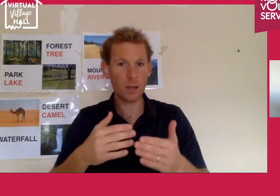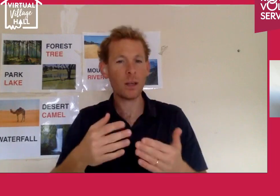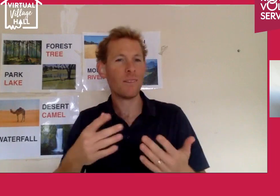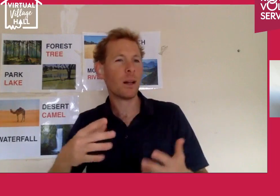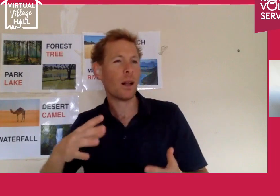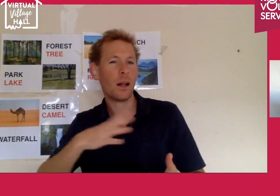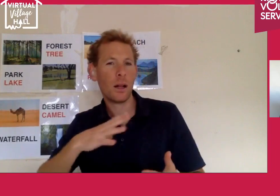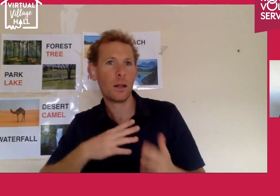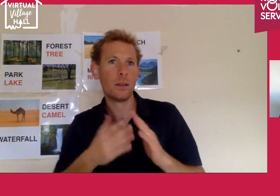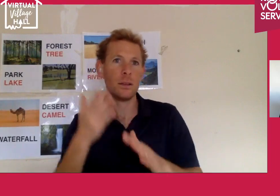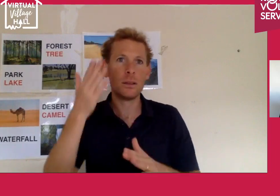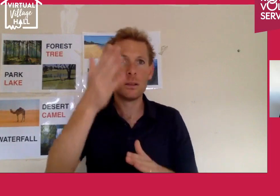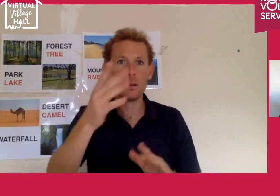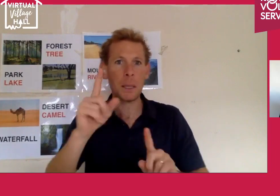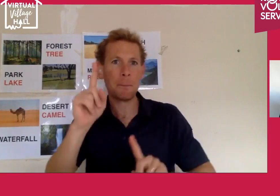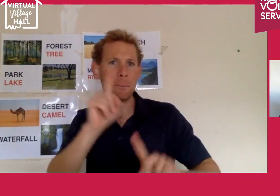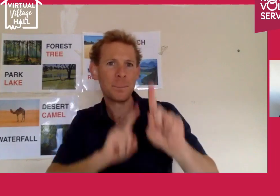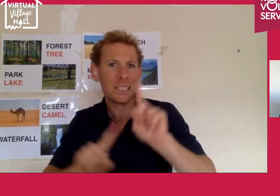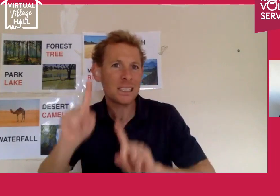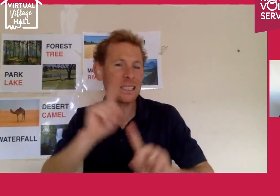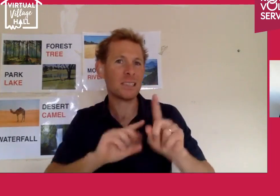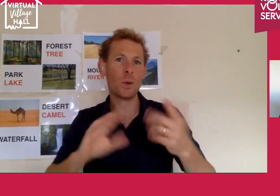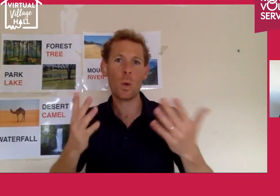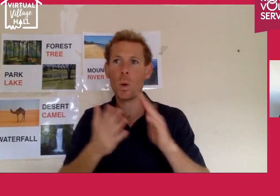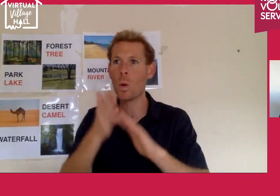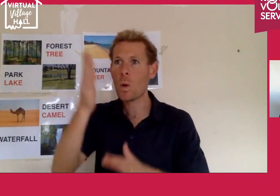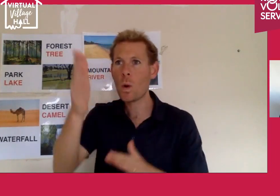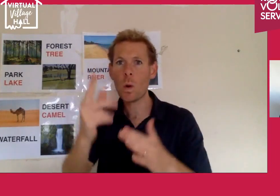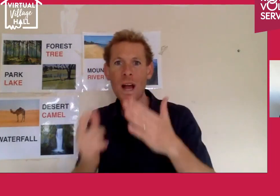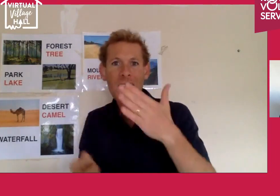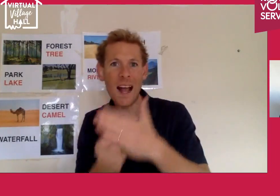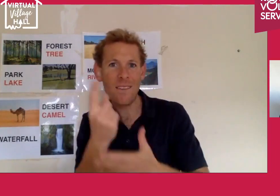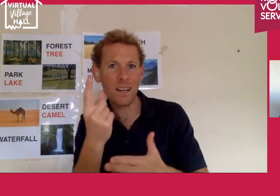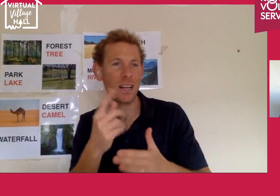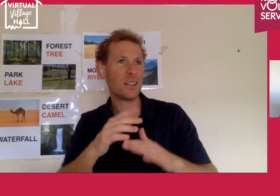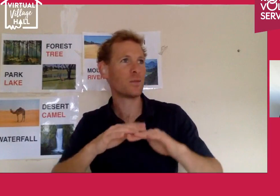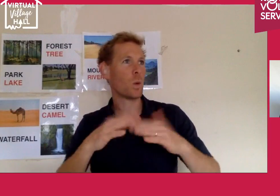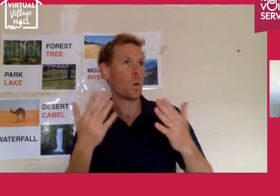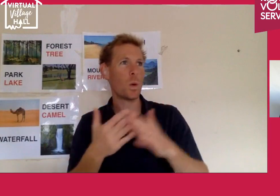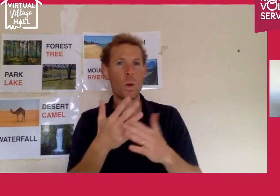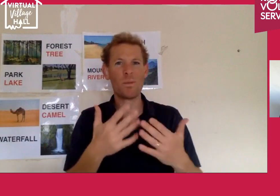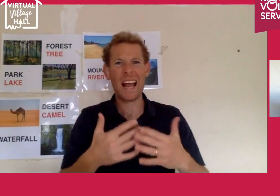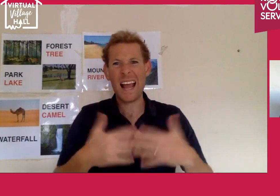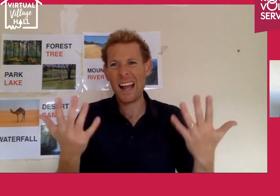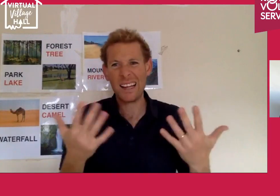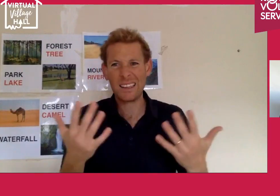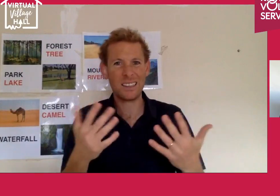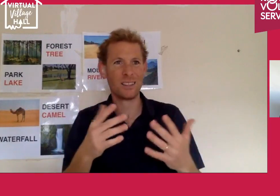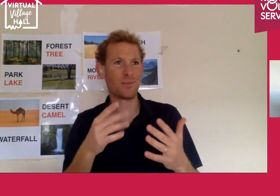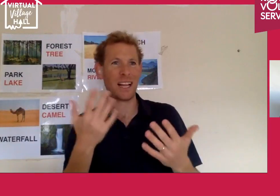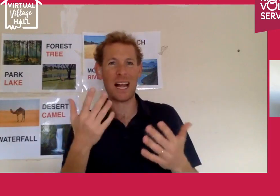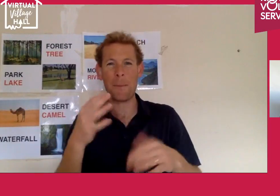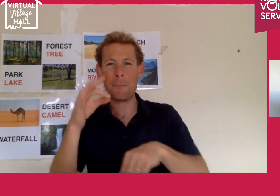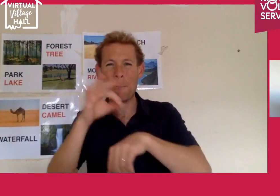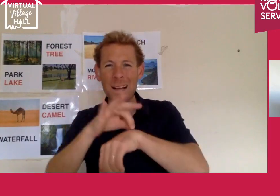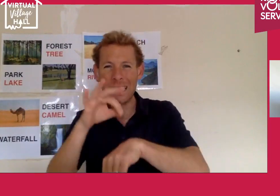not going to know when you need an interpreter until you need one, and it could be quite short notice. There might be events or meetings or